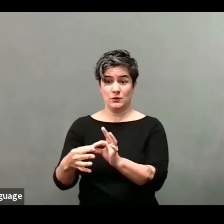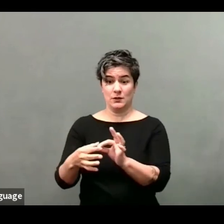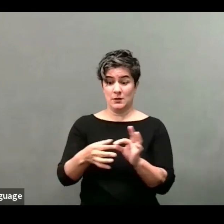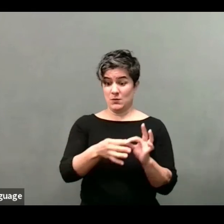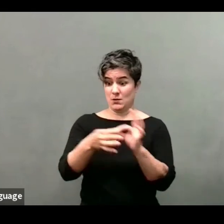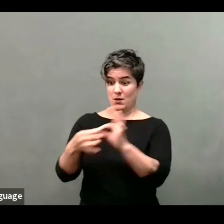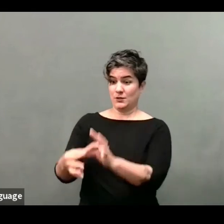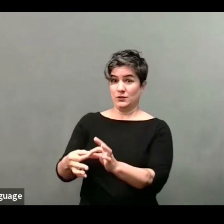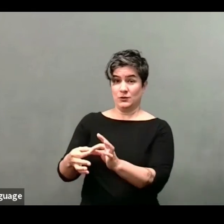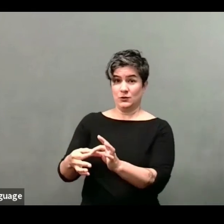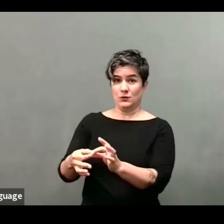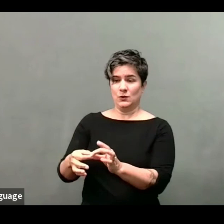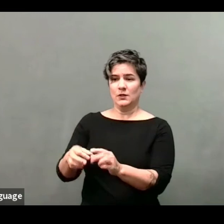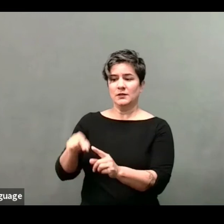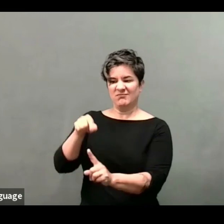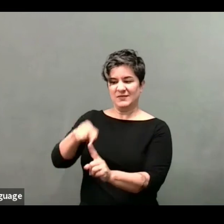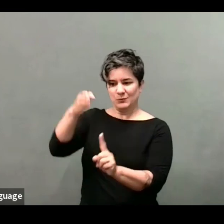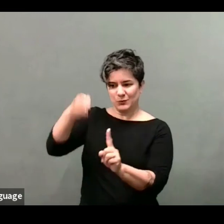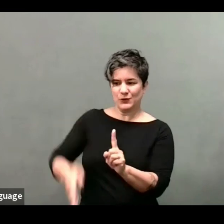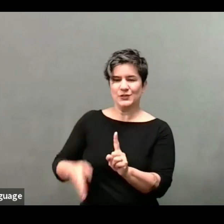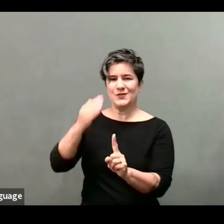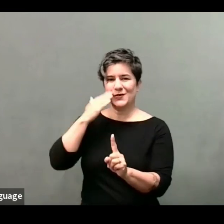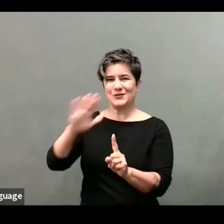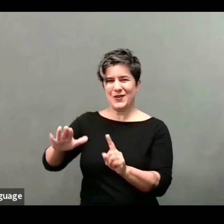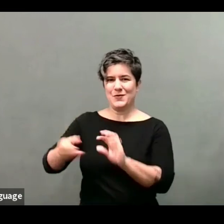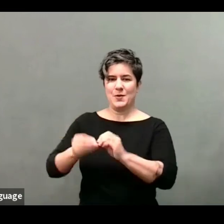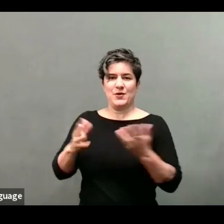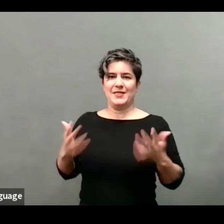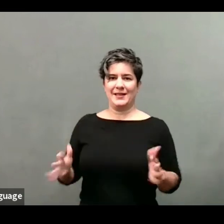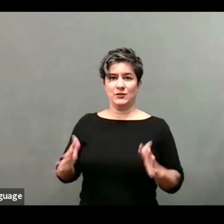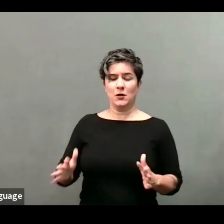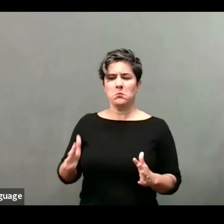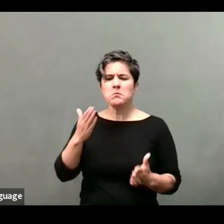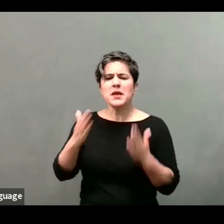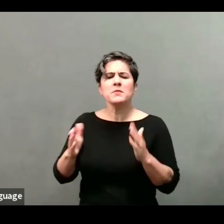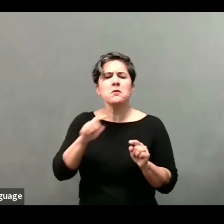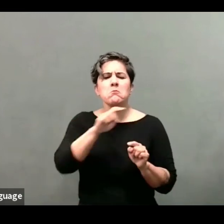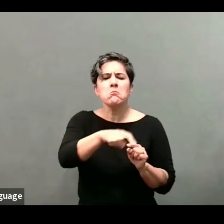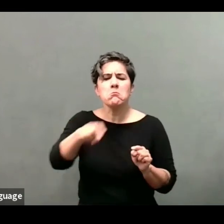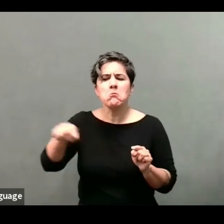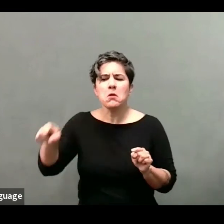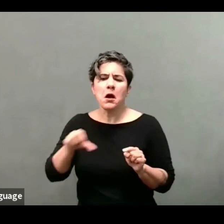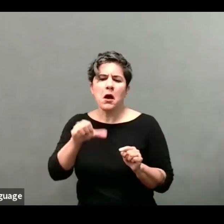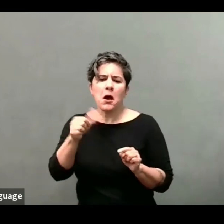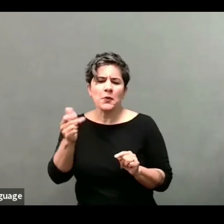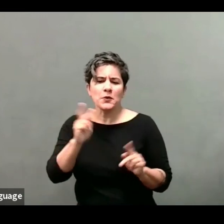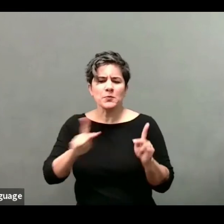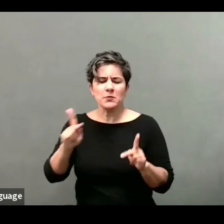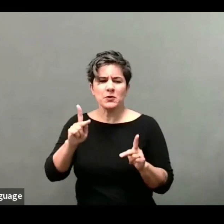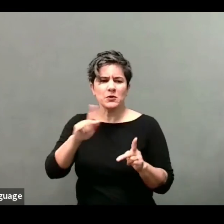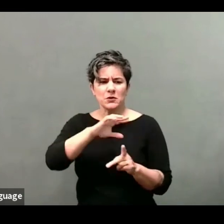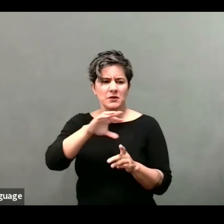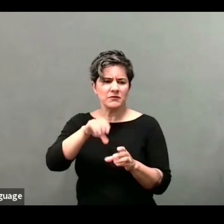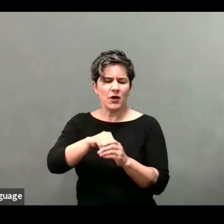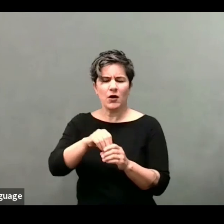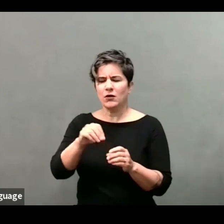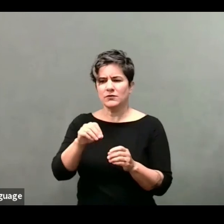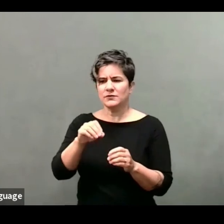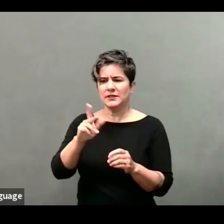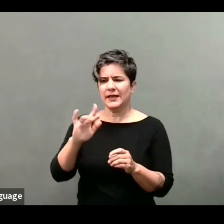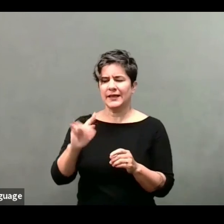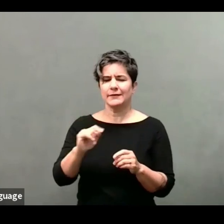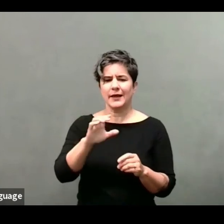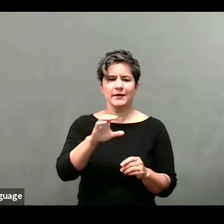patient, anyone they choose to share it with, and then possibly folks who are involved in the kit, such as the crime